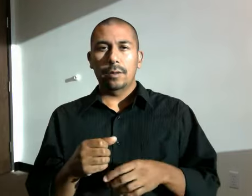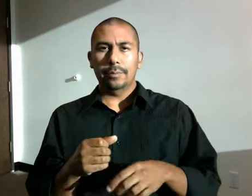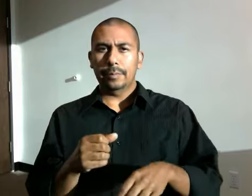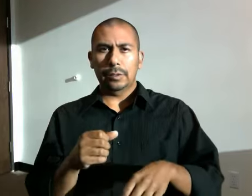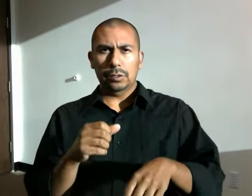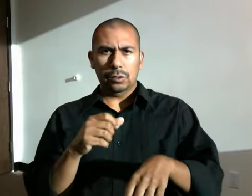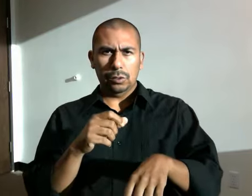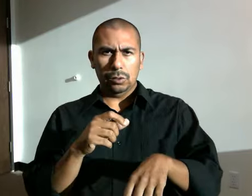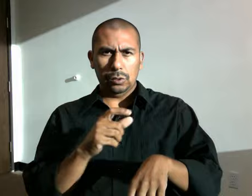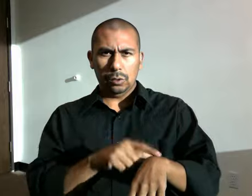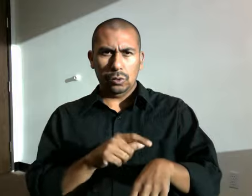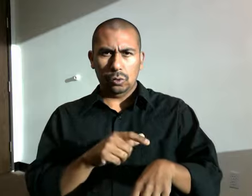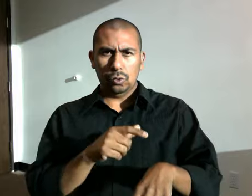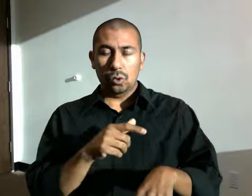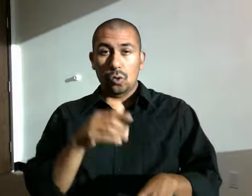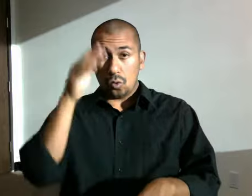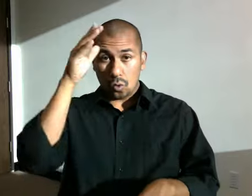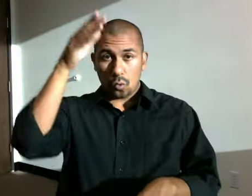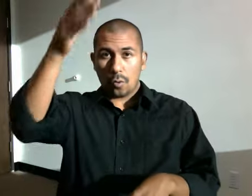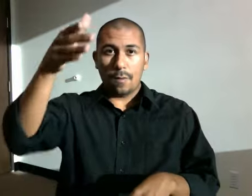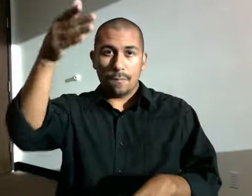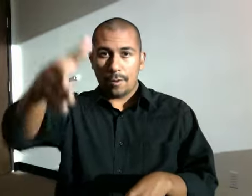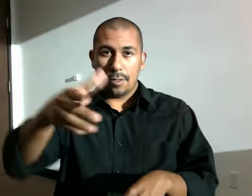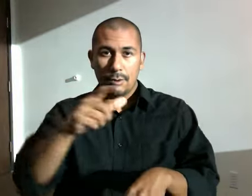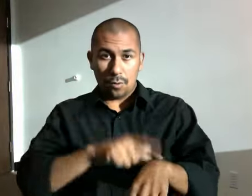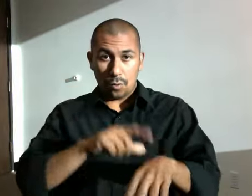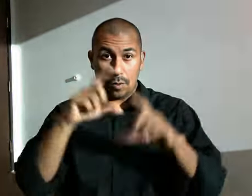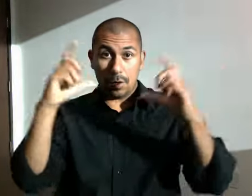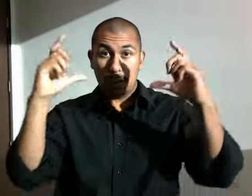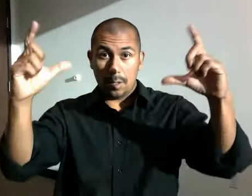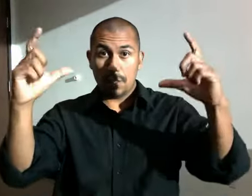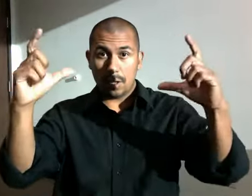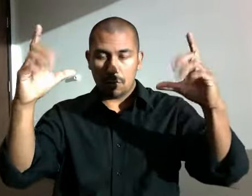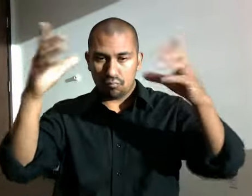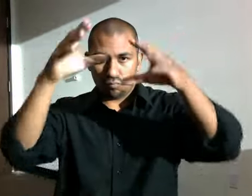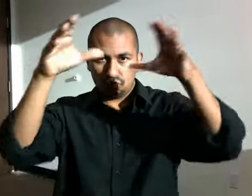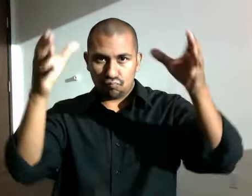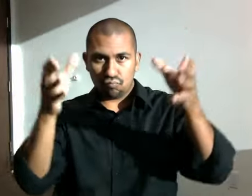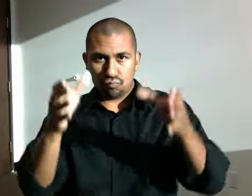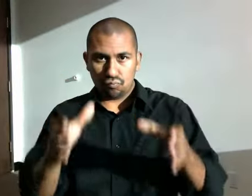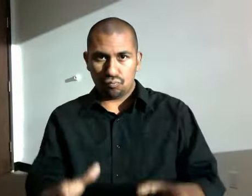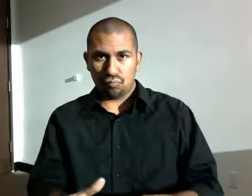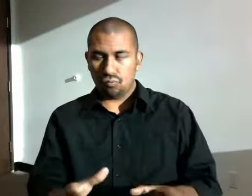my mother-in-law, which had been in the family many, many years, and we still have it today.